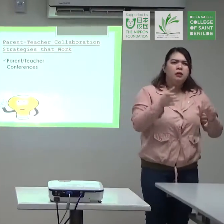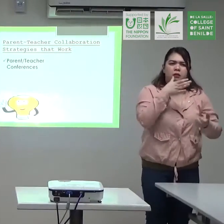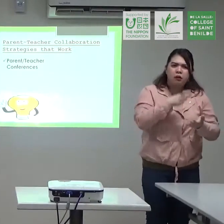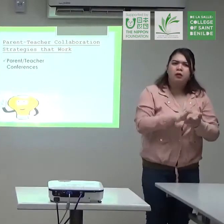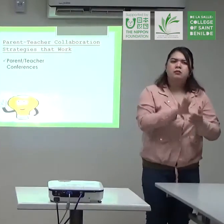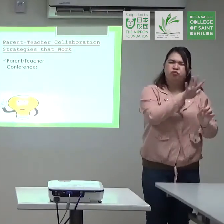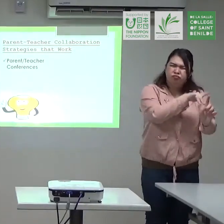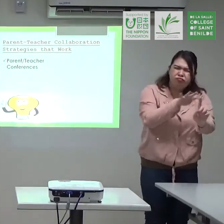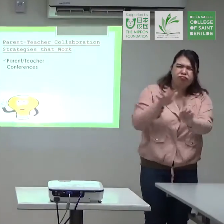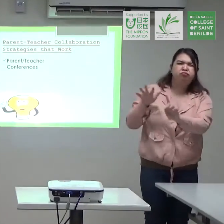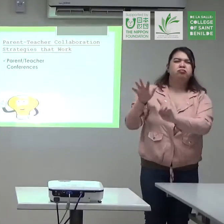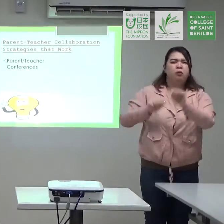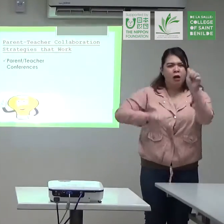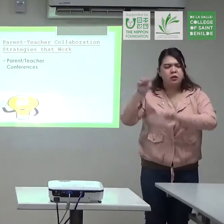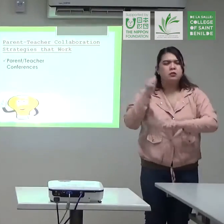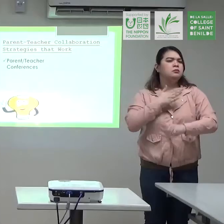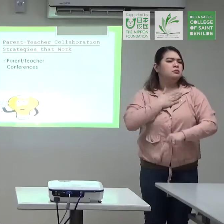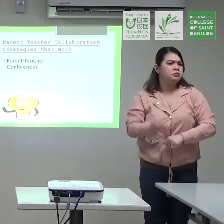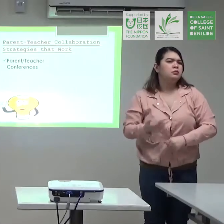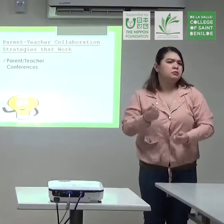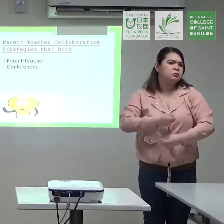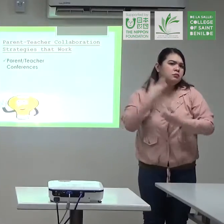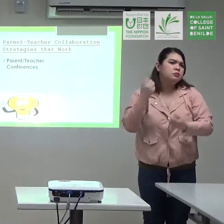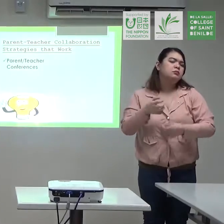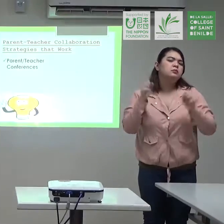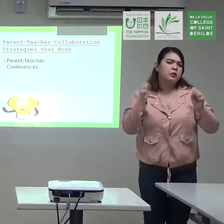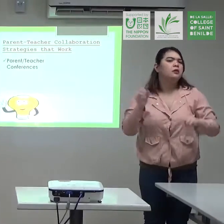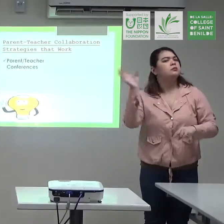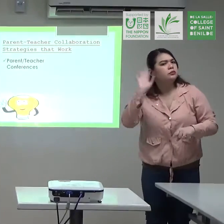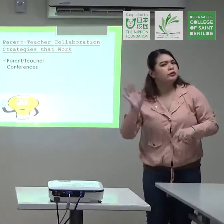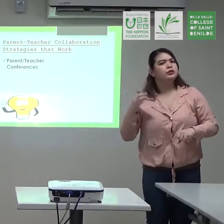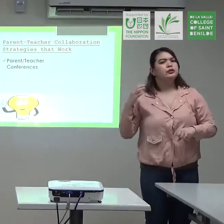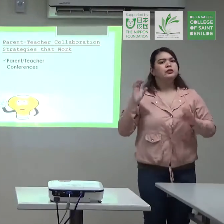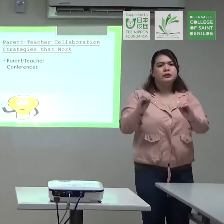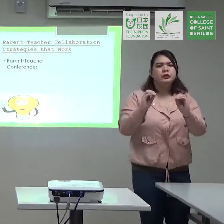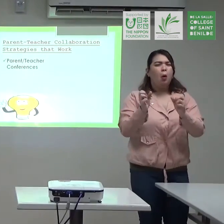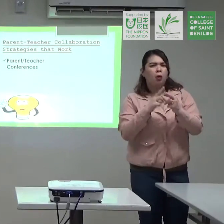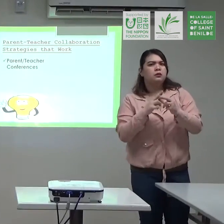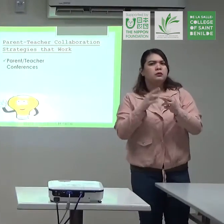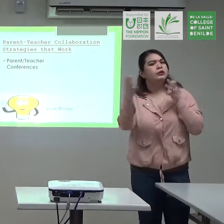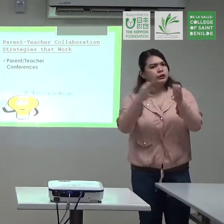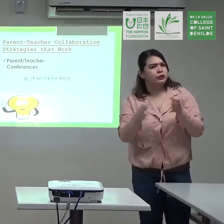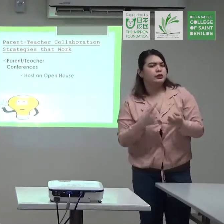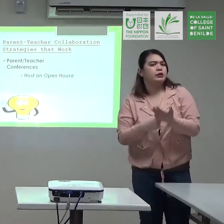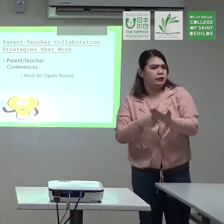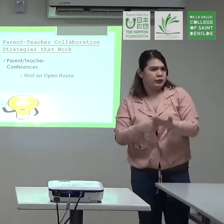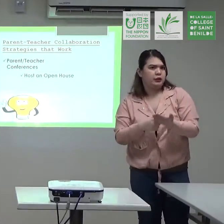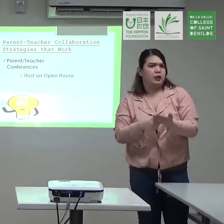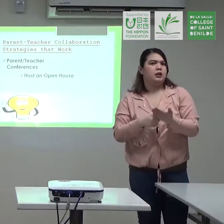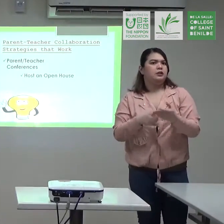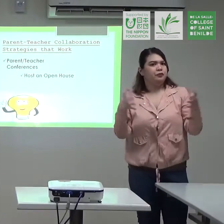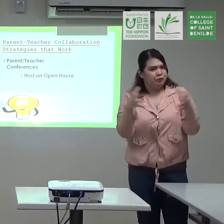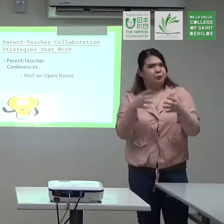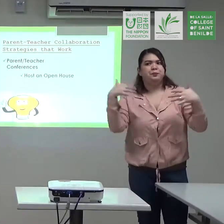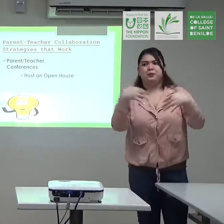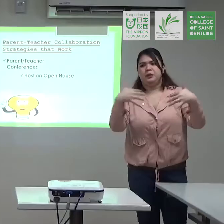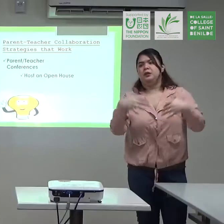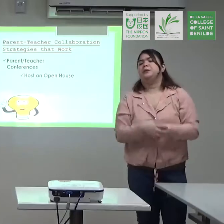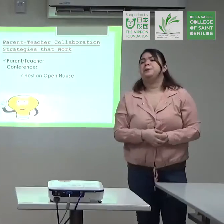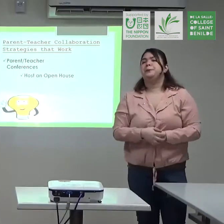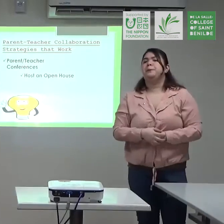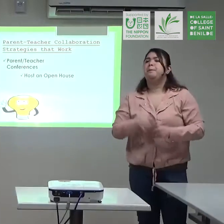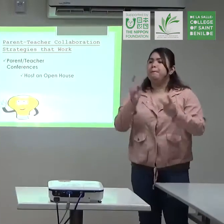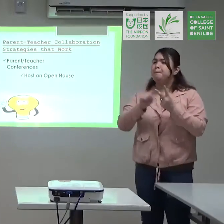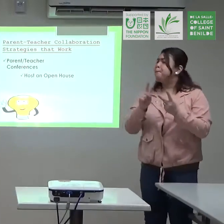comments, whatever, praises, whatever. Okay, so be creative with them. Parent-teachers conferences. What else? You can